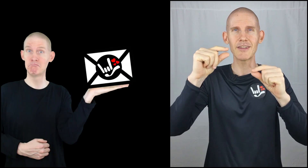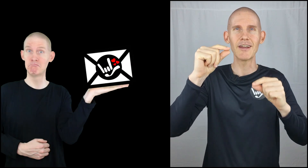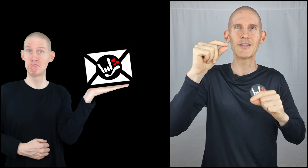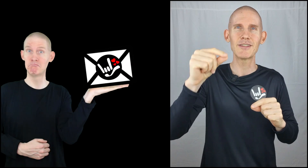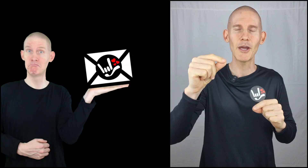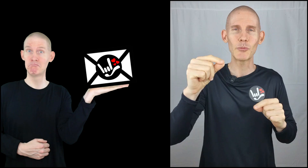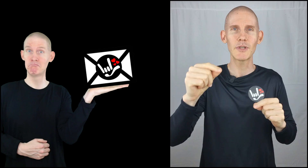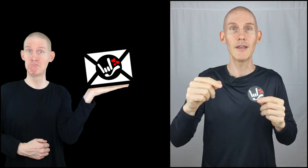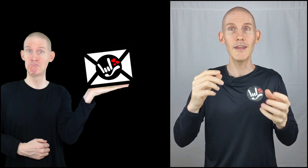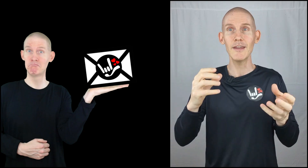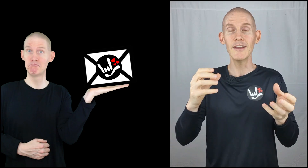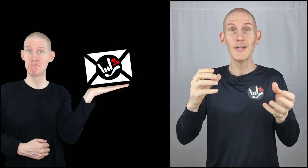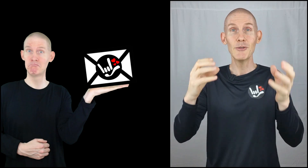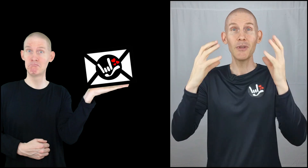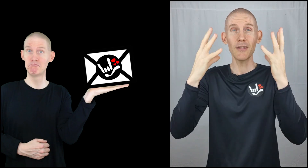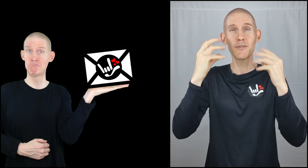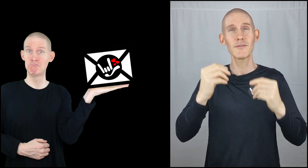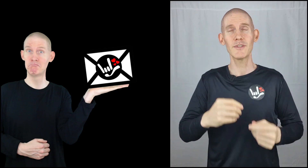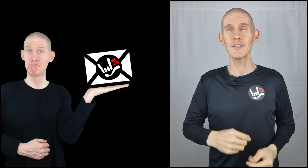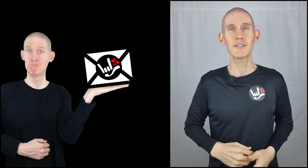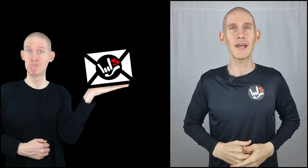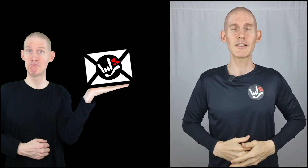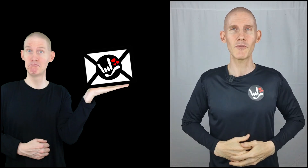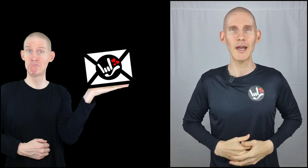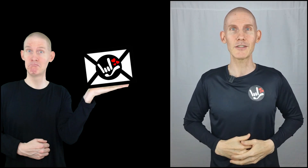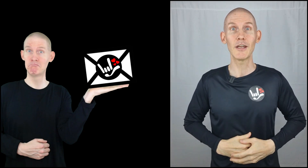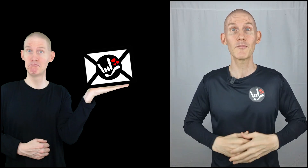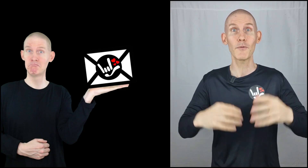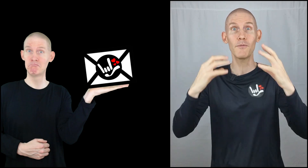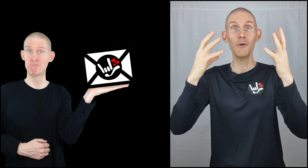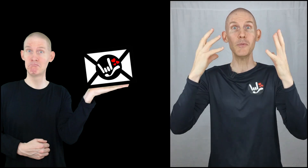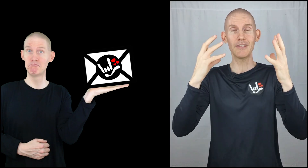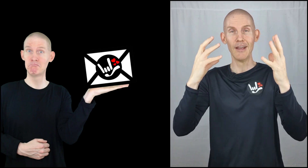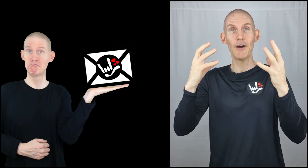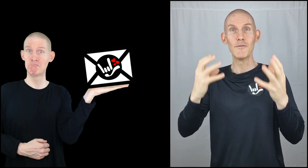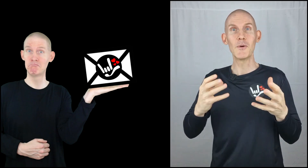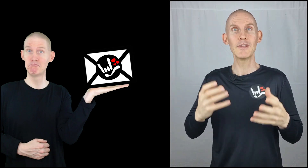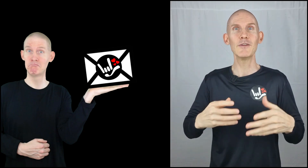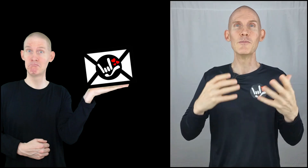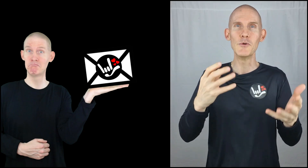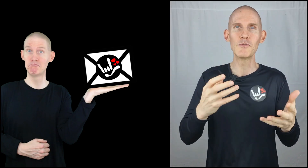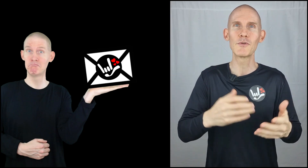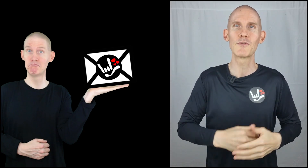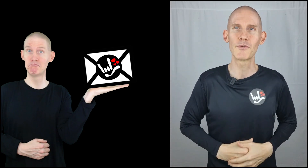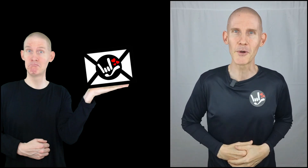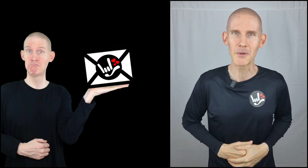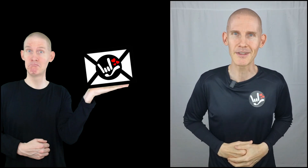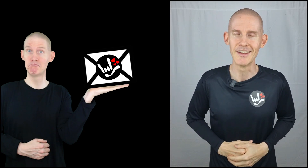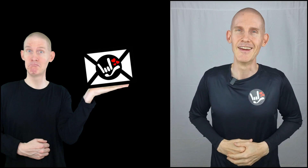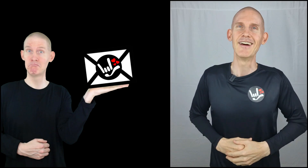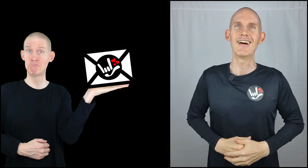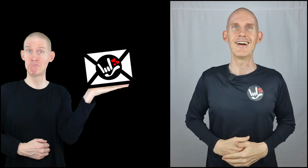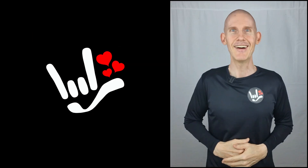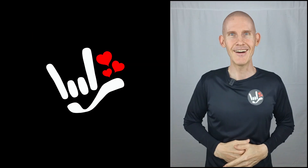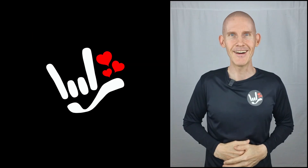bite-sized steps. And then you get just the satisfaction and fulfillment of knowing that you moved forward. Aha.